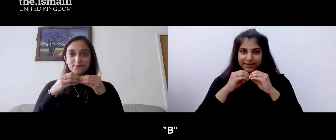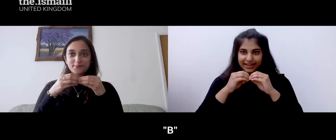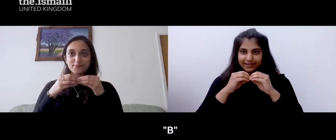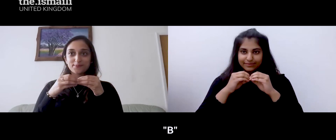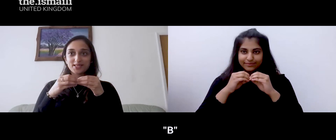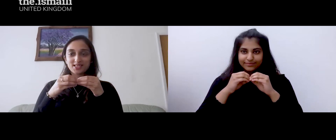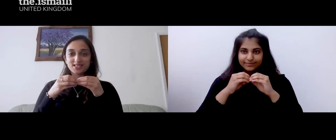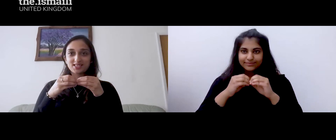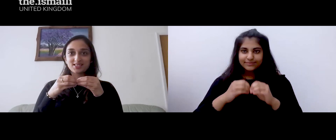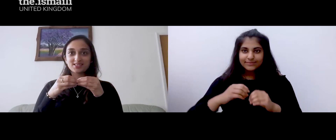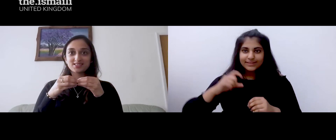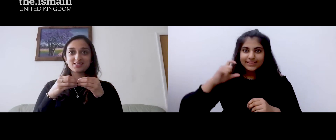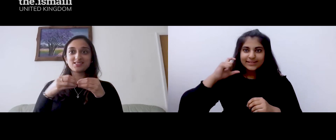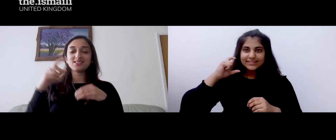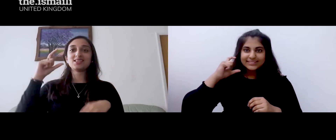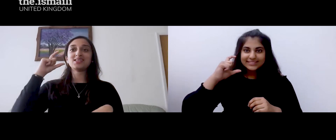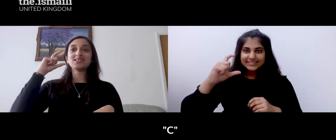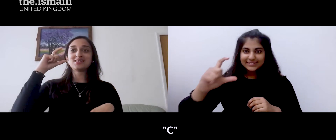B,